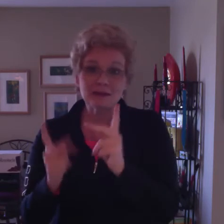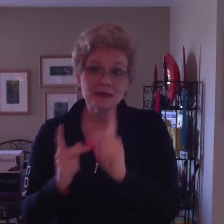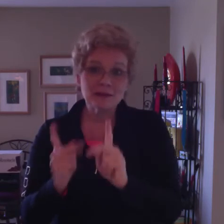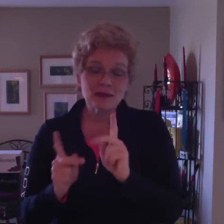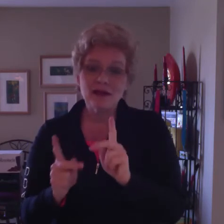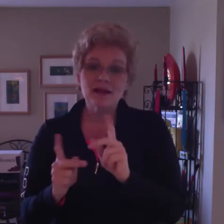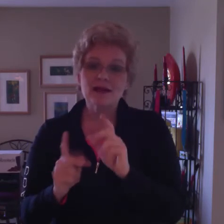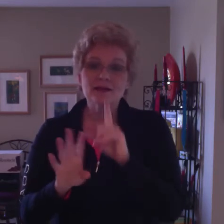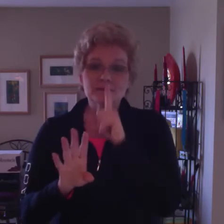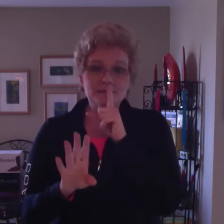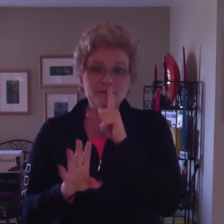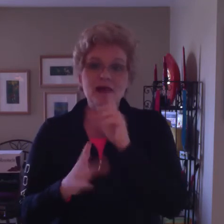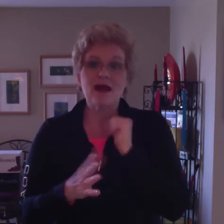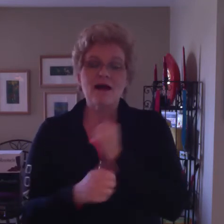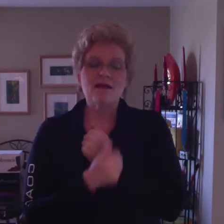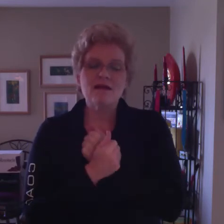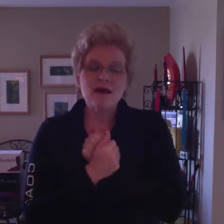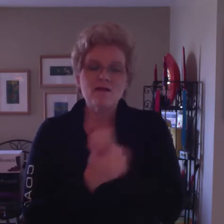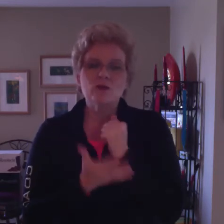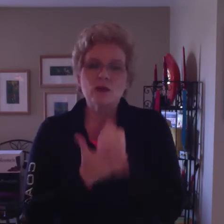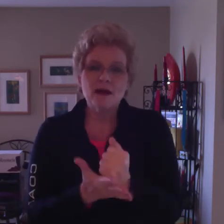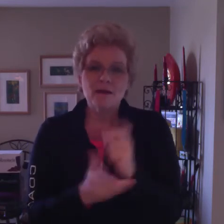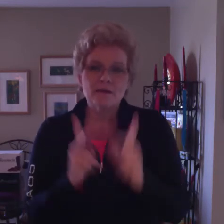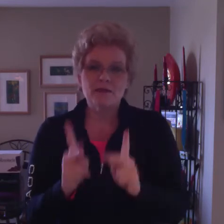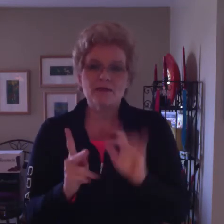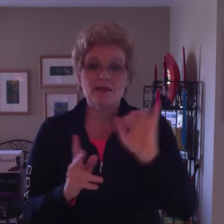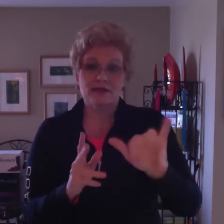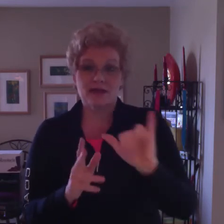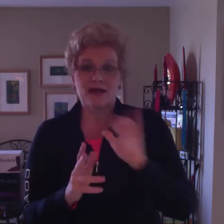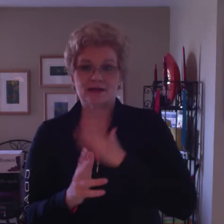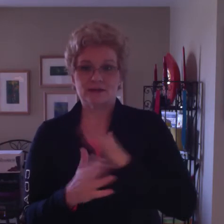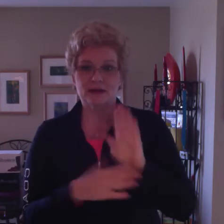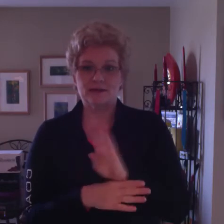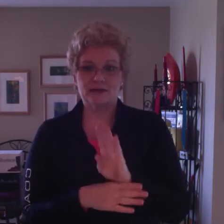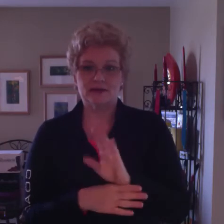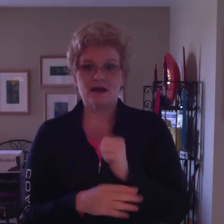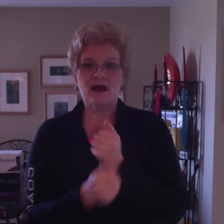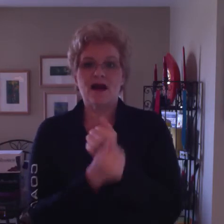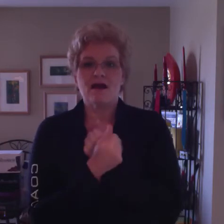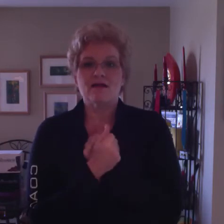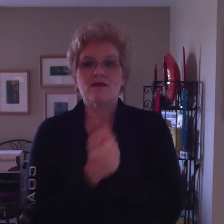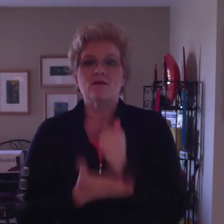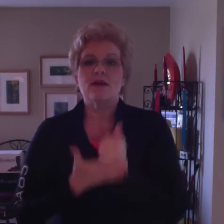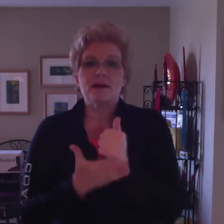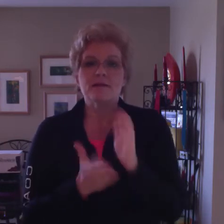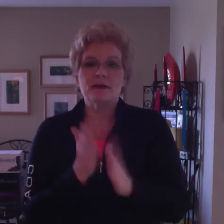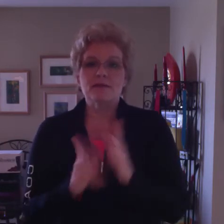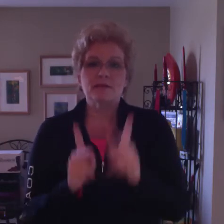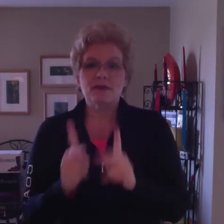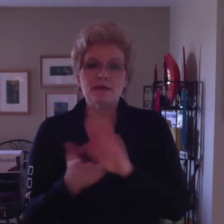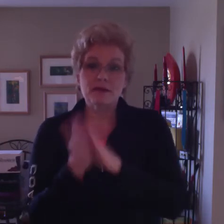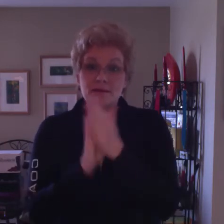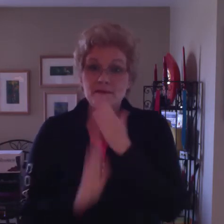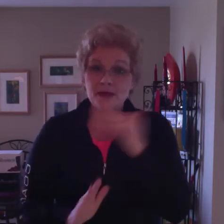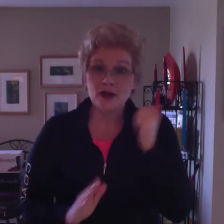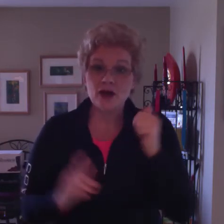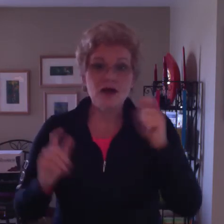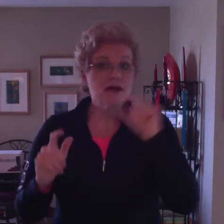but I love helping people, and that's my business. I love helping people become better and not just losing weight, like seeing a bigger vision for